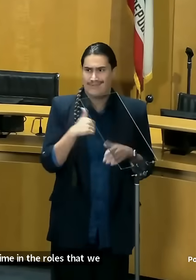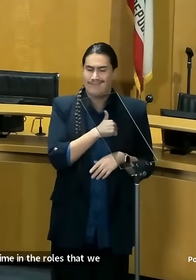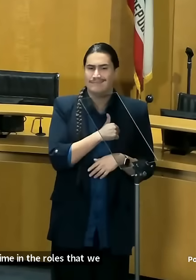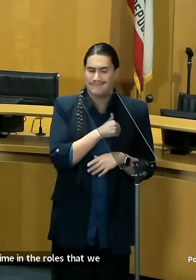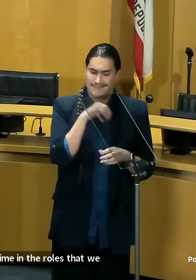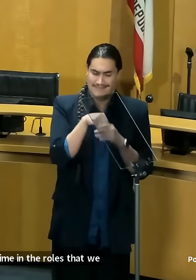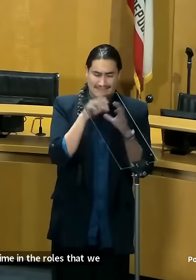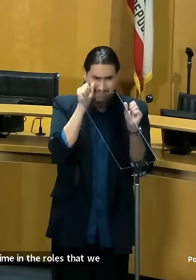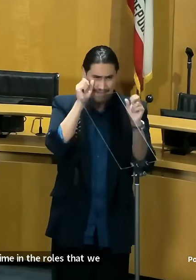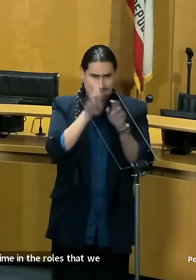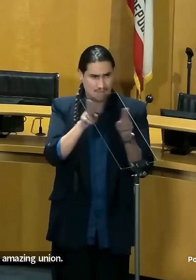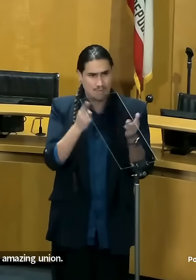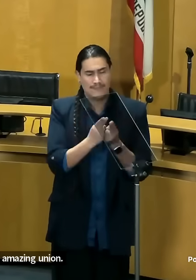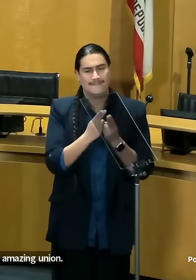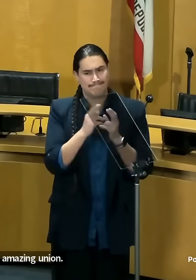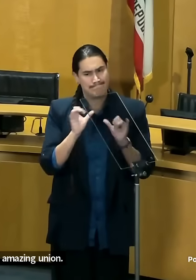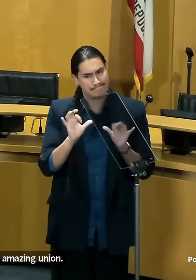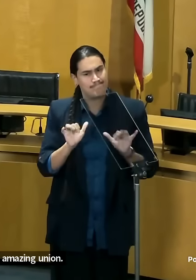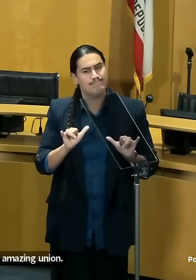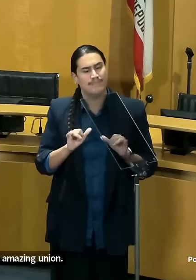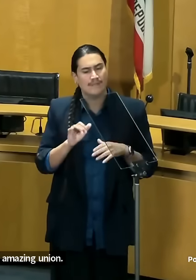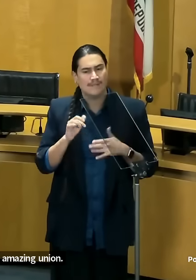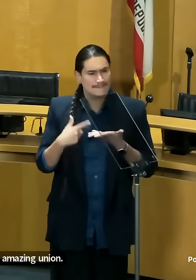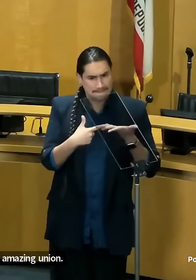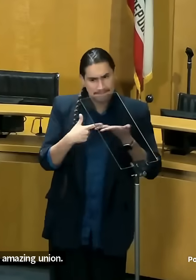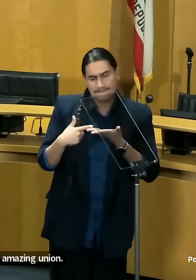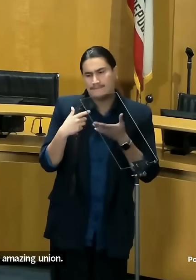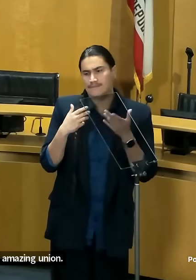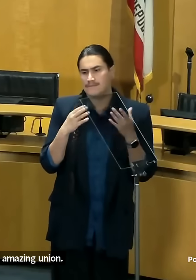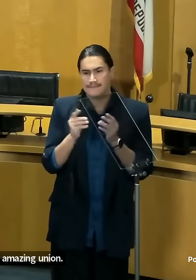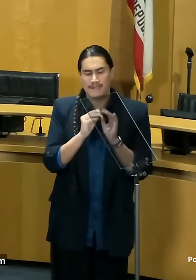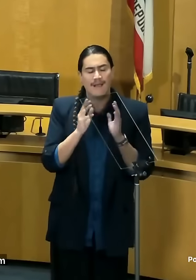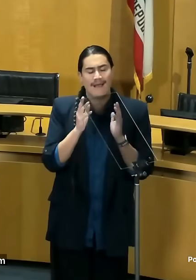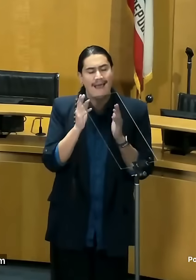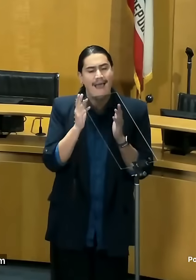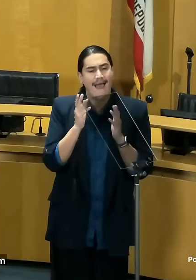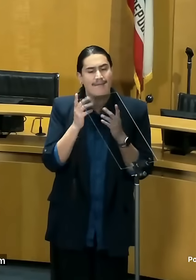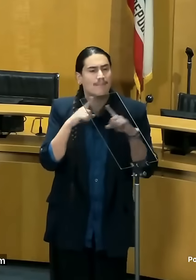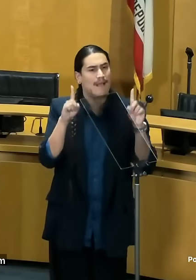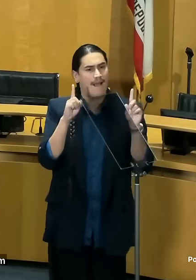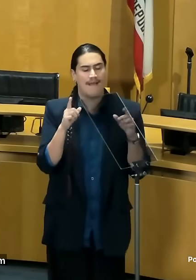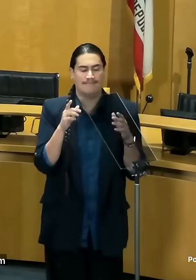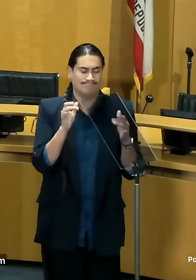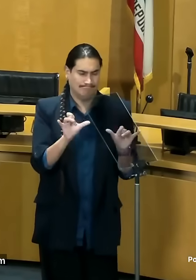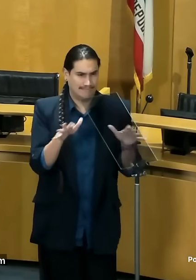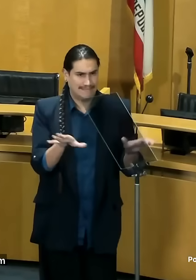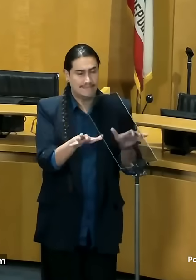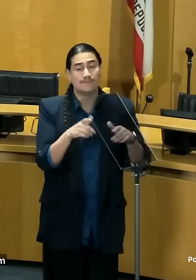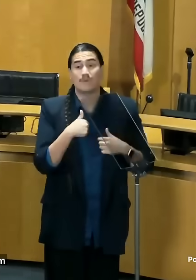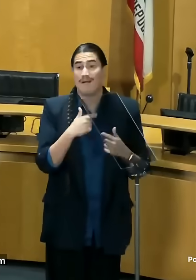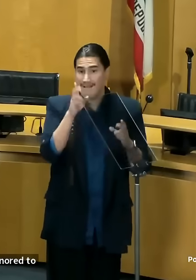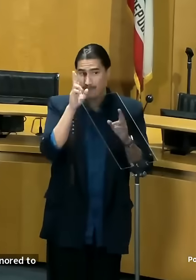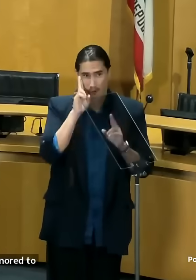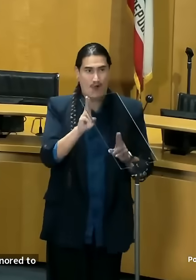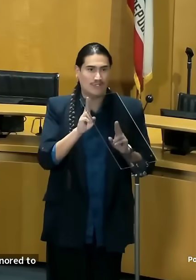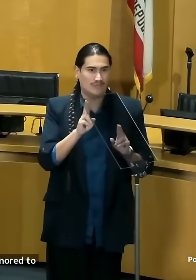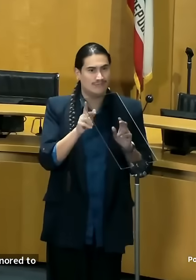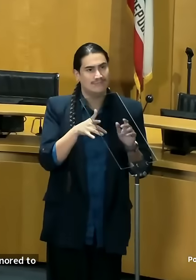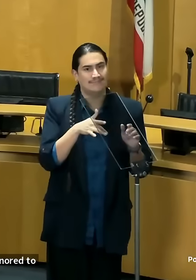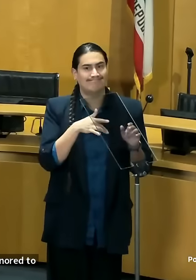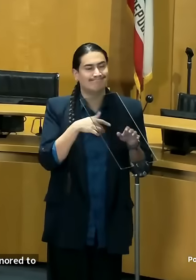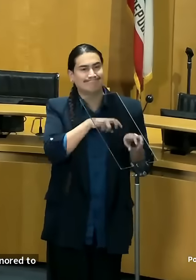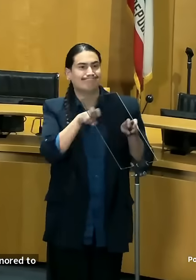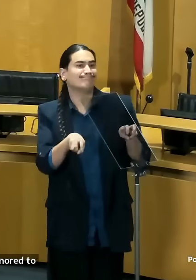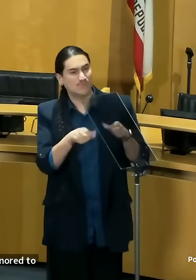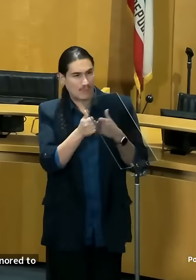union. And I am so honored to ride shotgun with